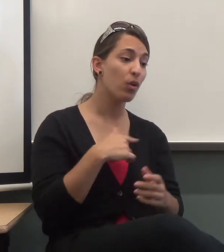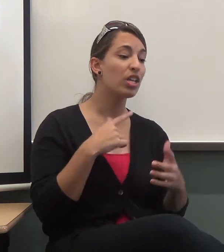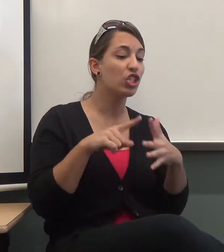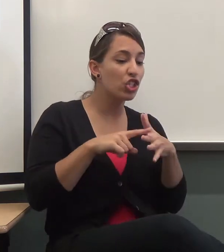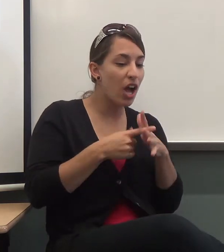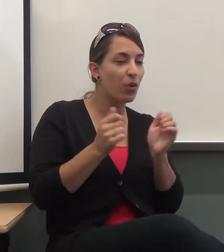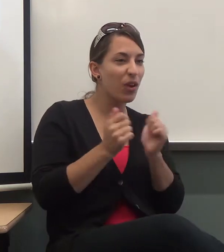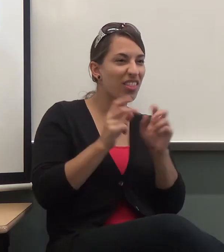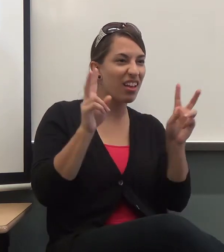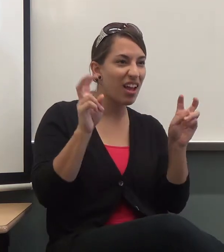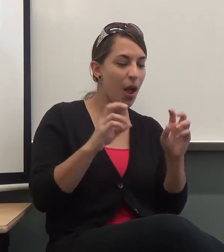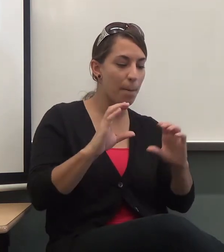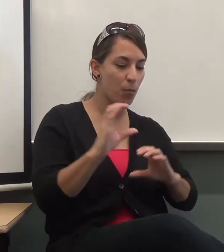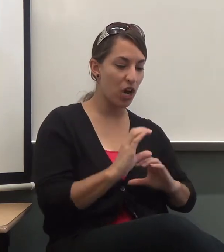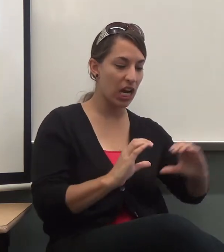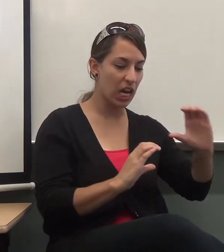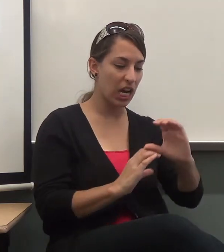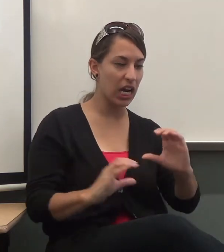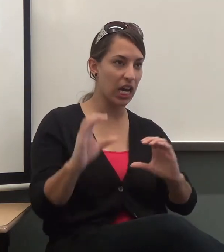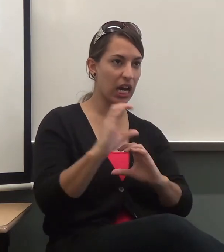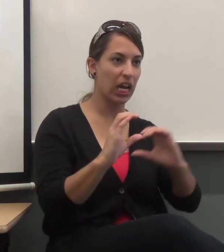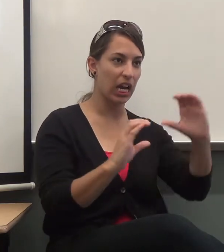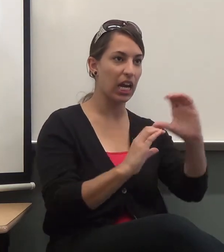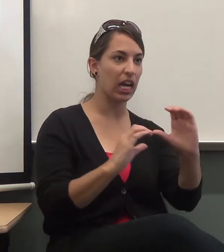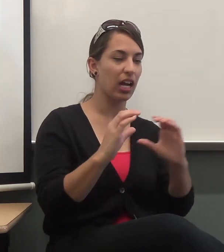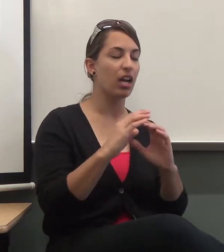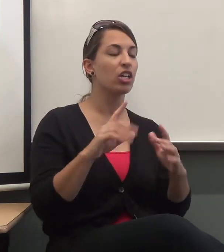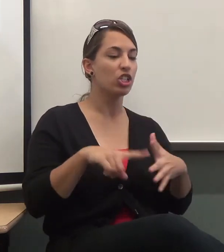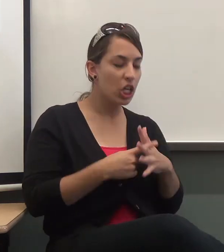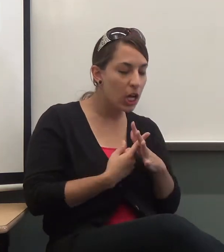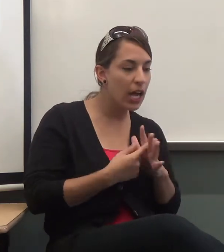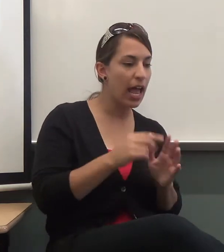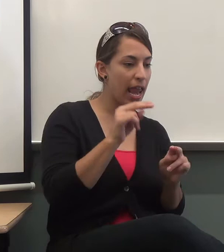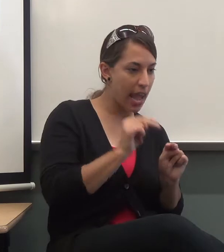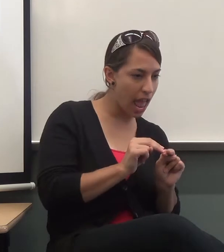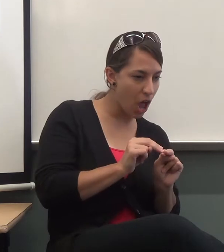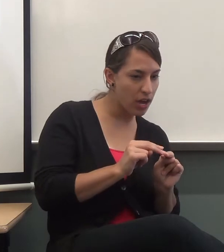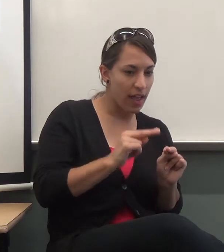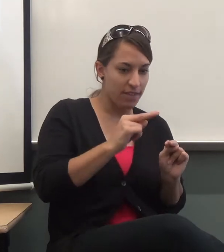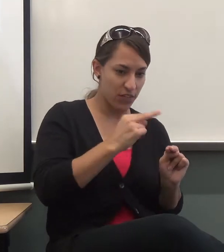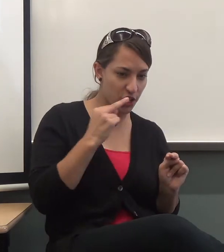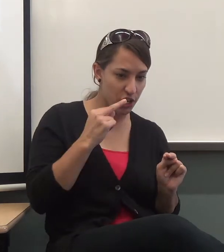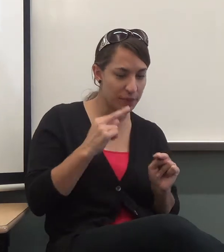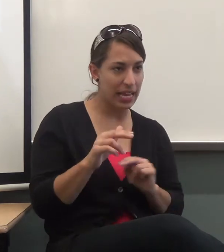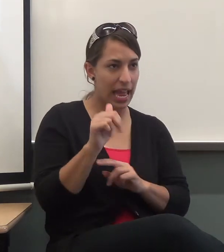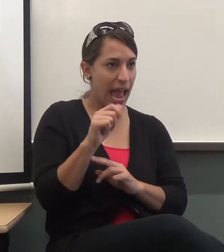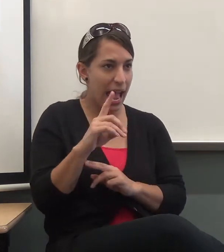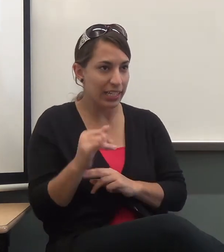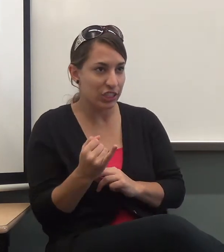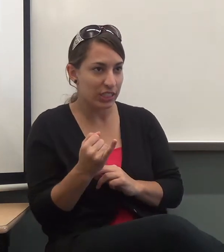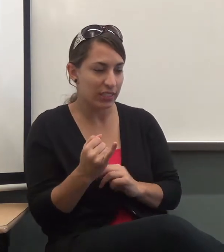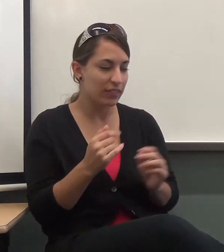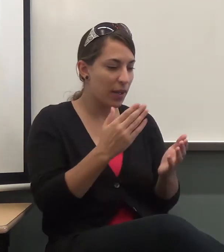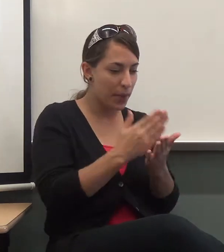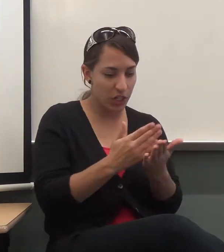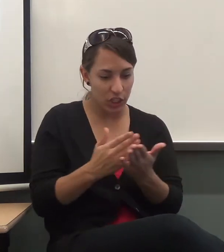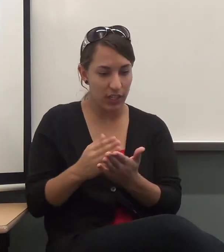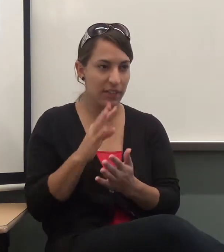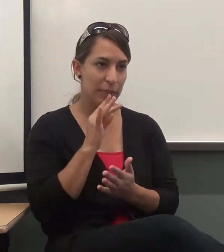of the bottom of the foundation was a noun and a verb and an adjective and all these parts of speech. We put them all together, and then they